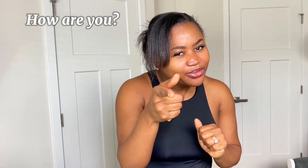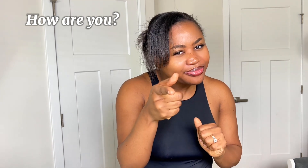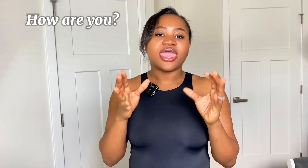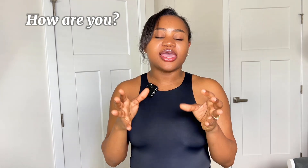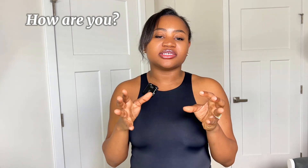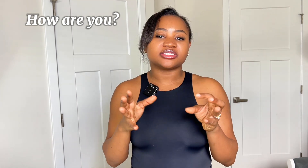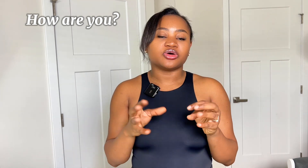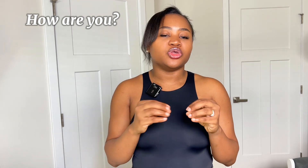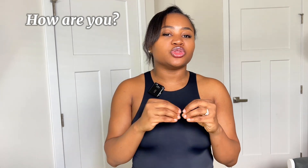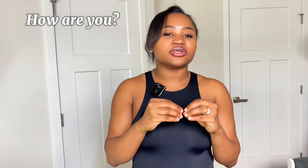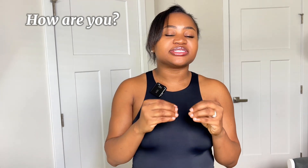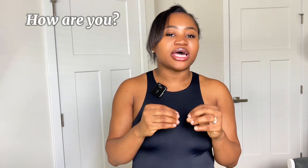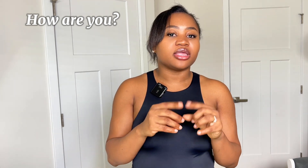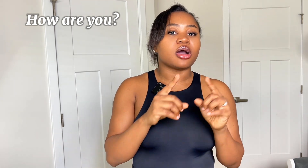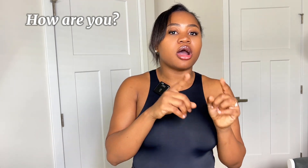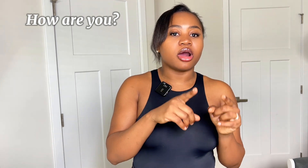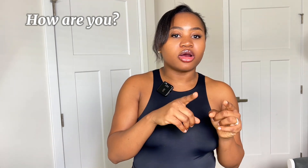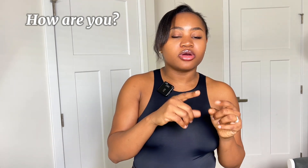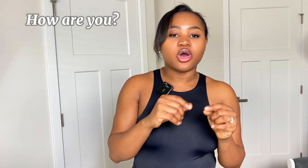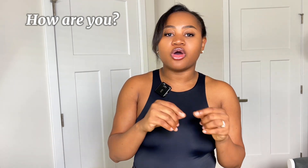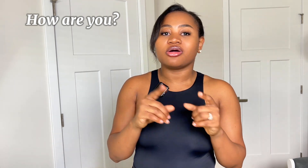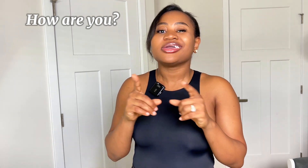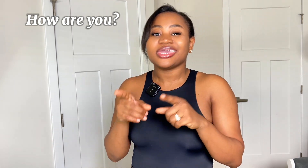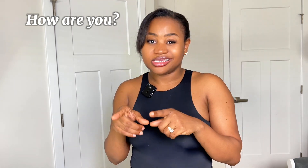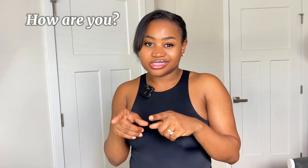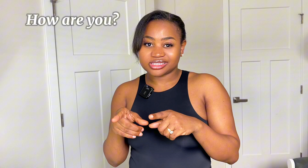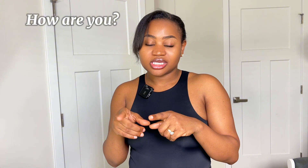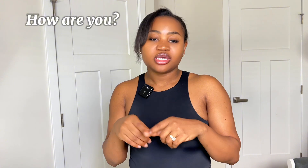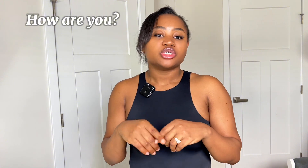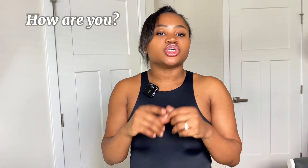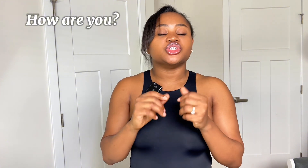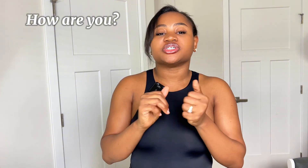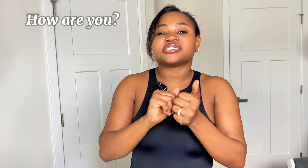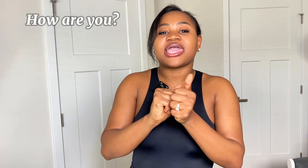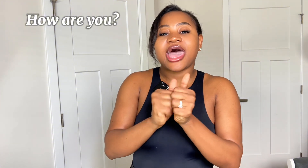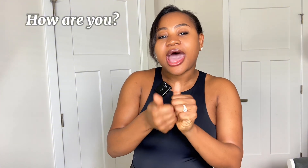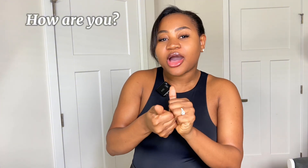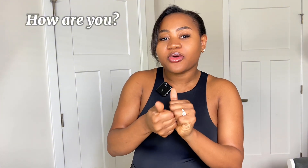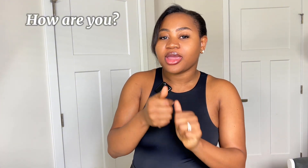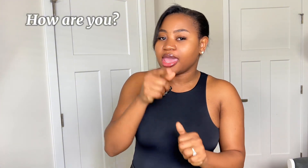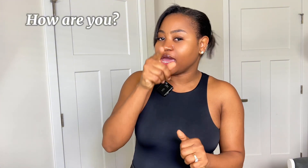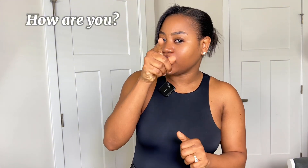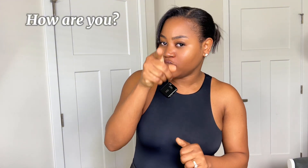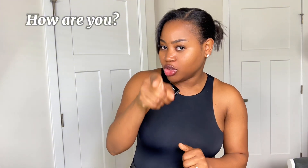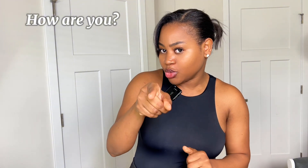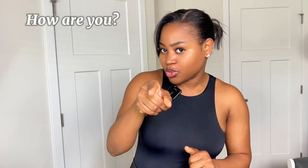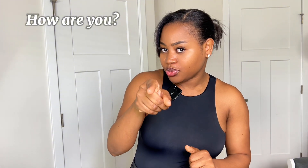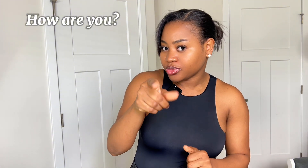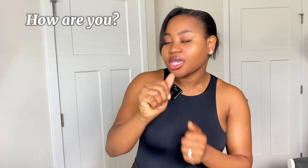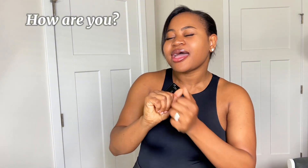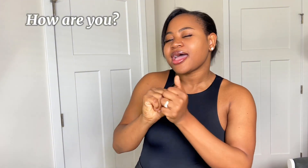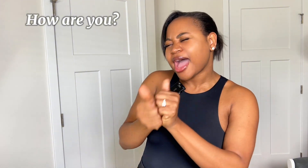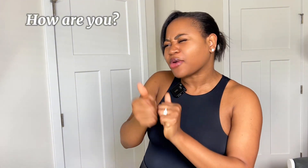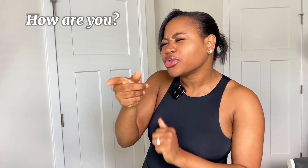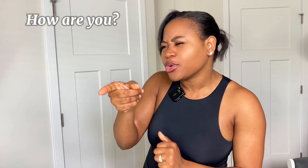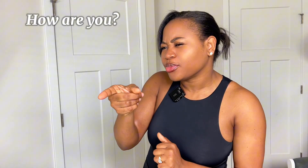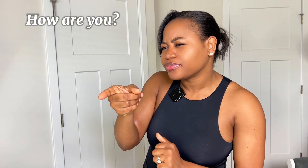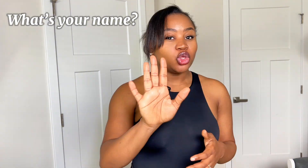In ASL, you don't sign R or is. So you just say how and you. How are you?